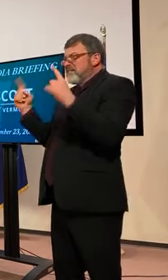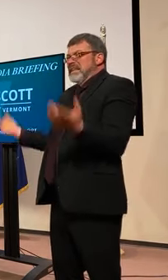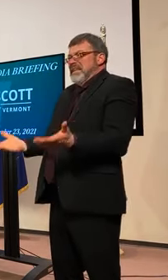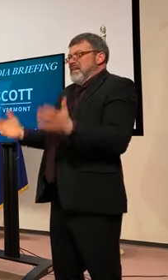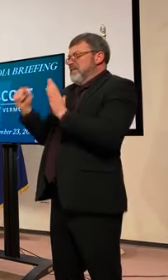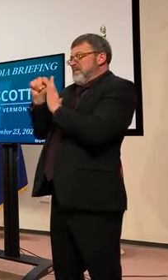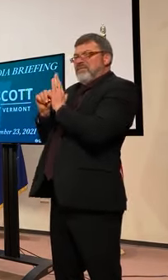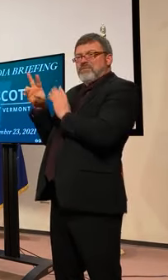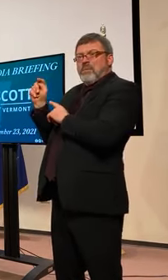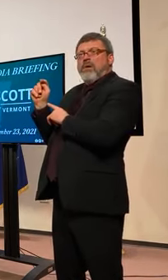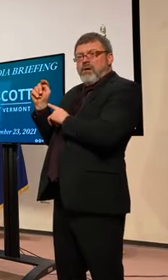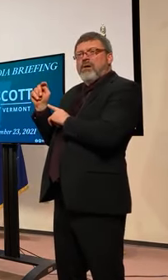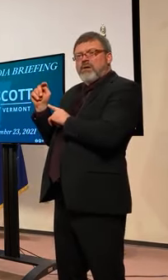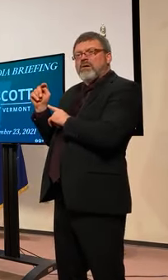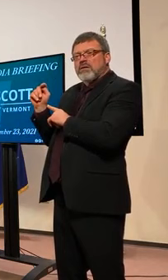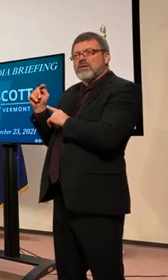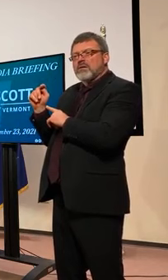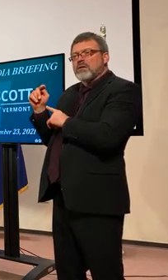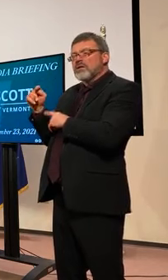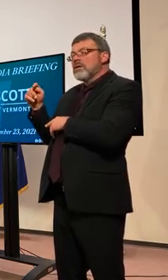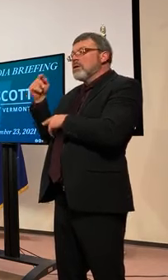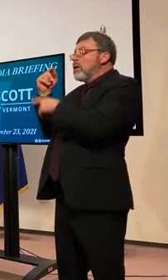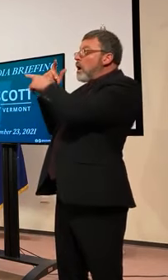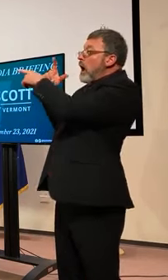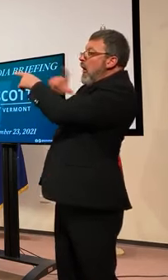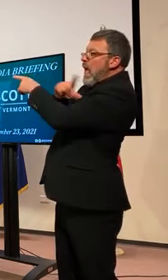again, I am confident with